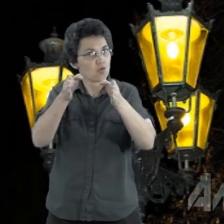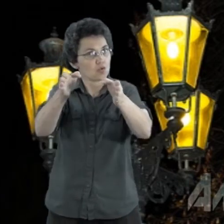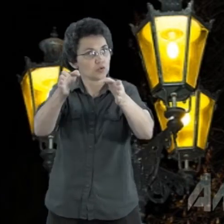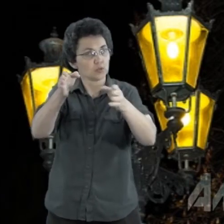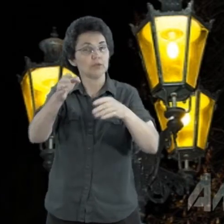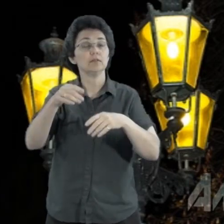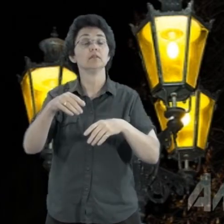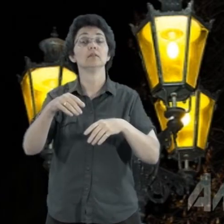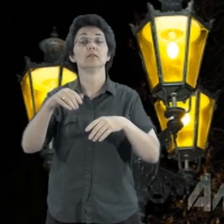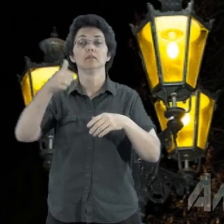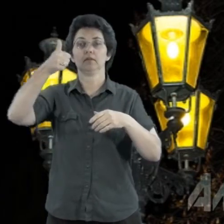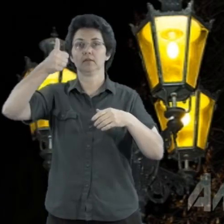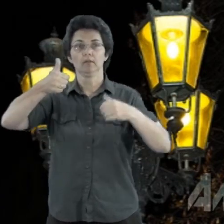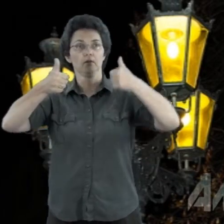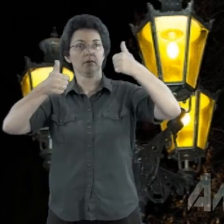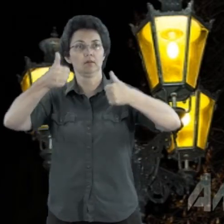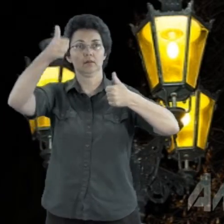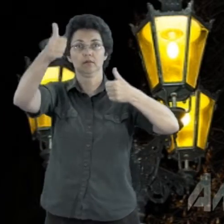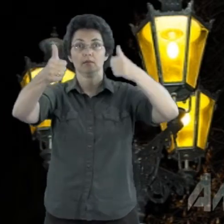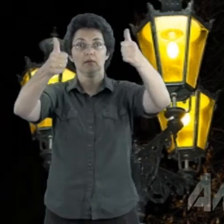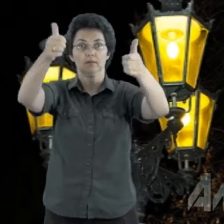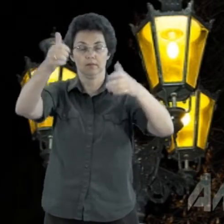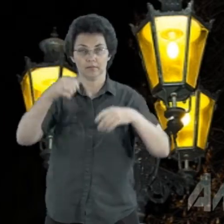They started with the street lamps.